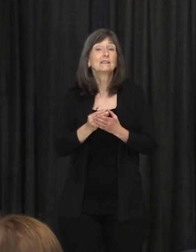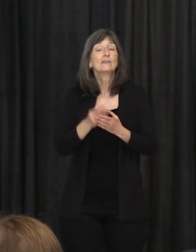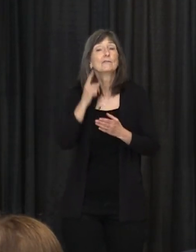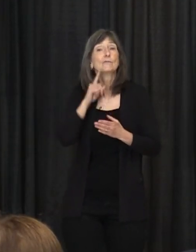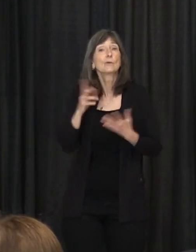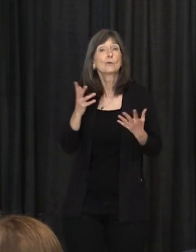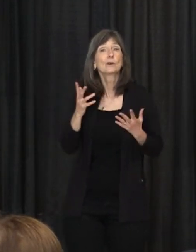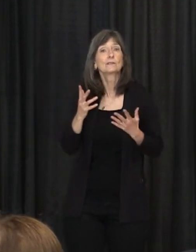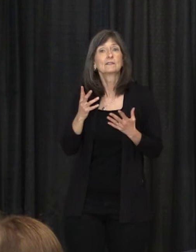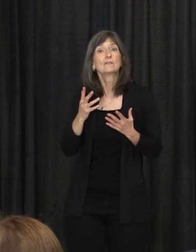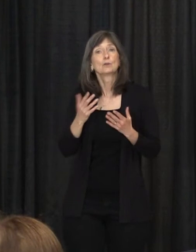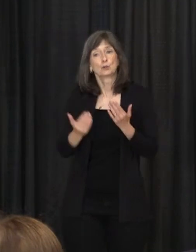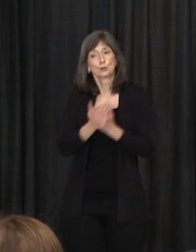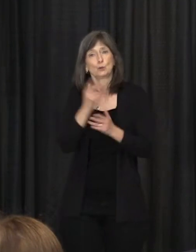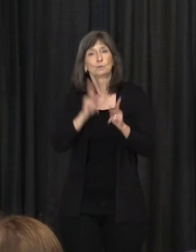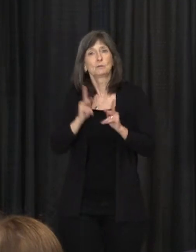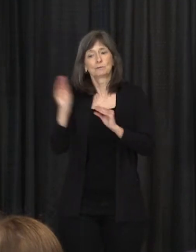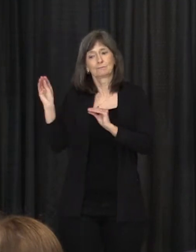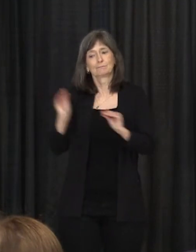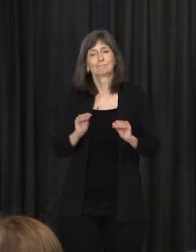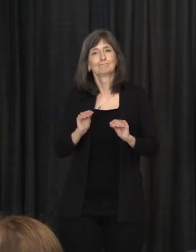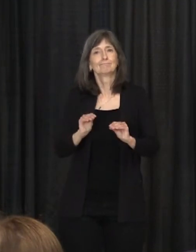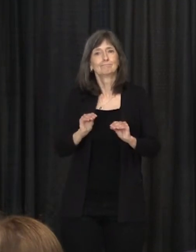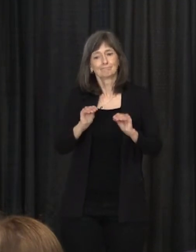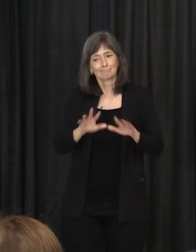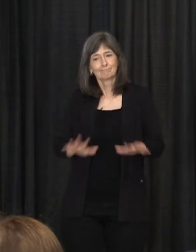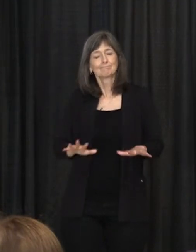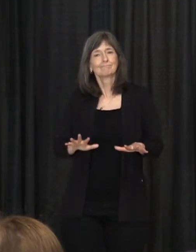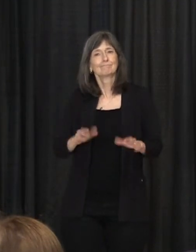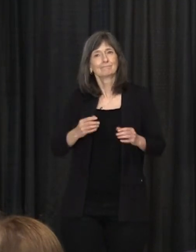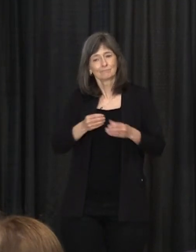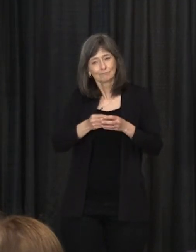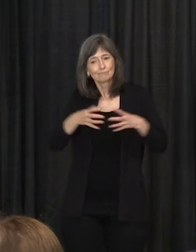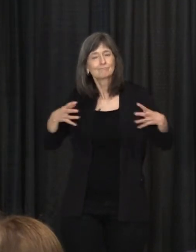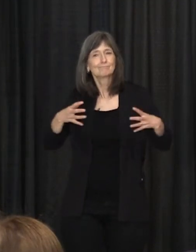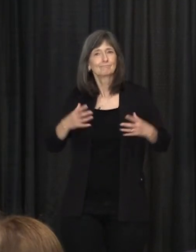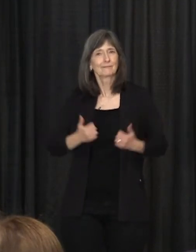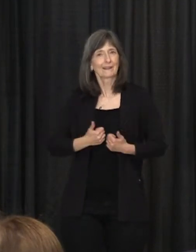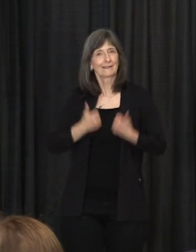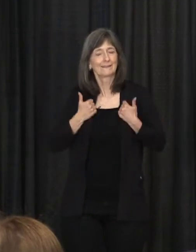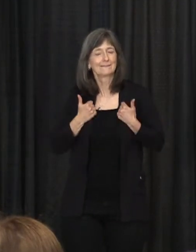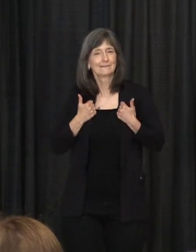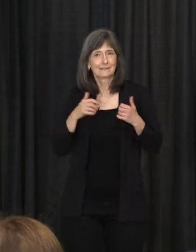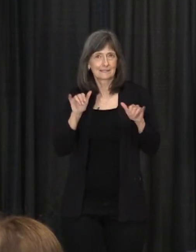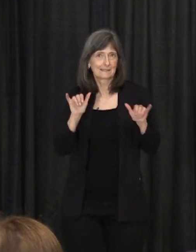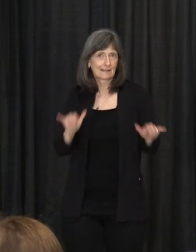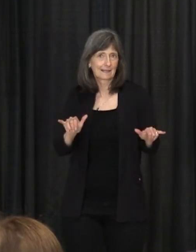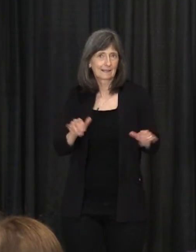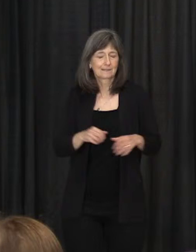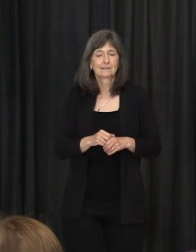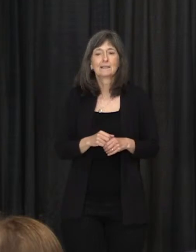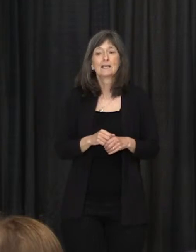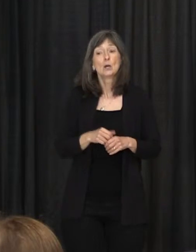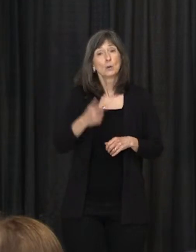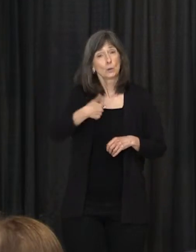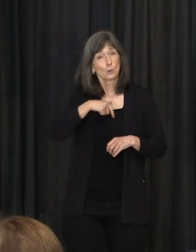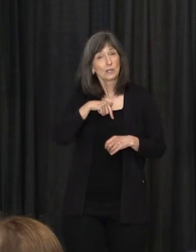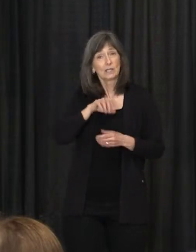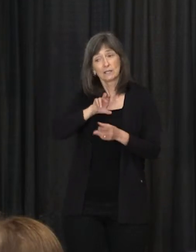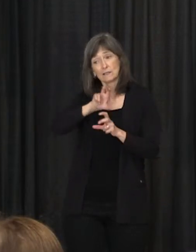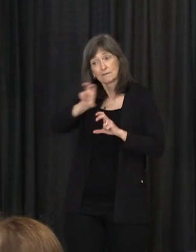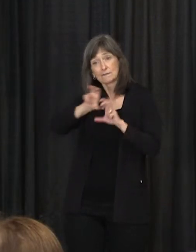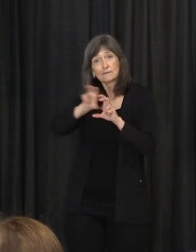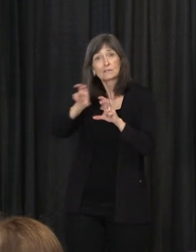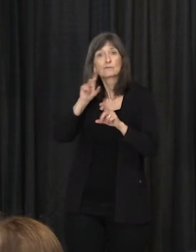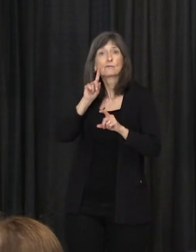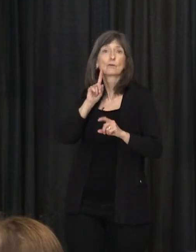and Labrador, to live, to grow, and to stay. Investments to support multiculturalism and celebrating